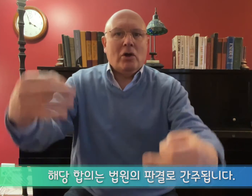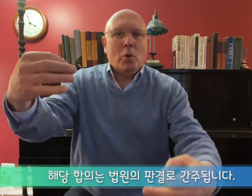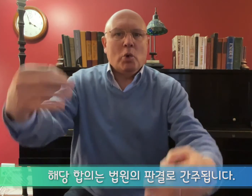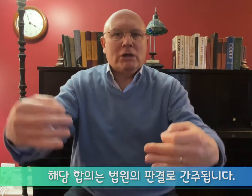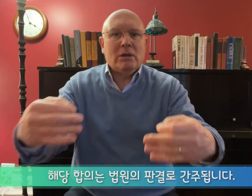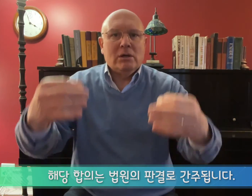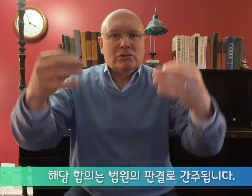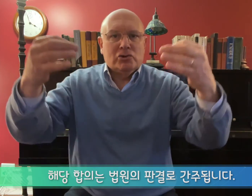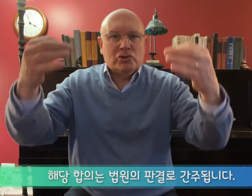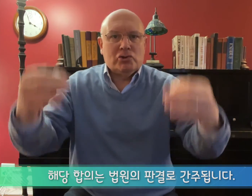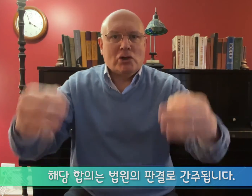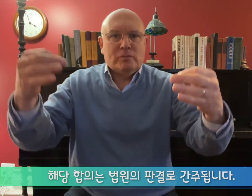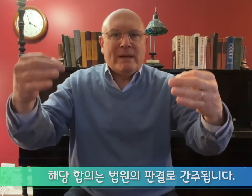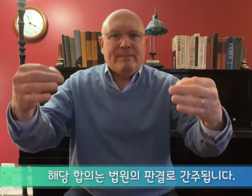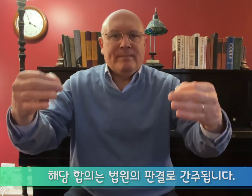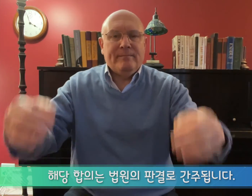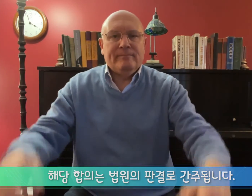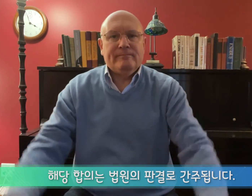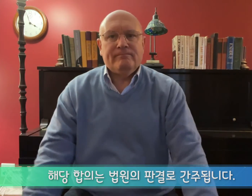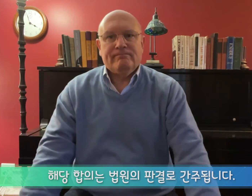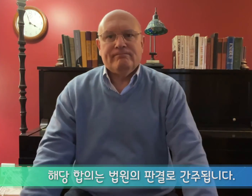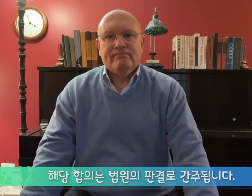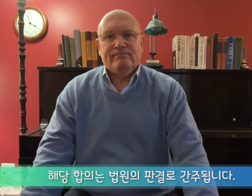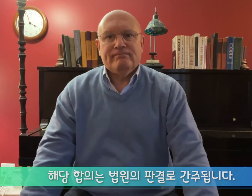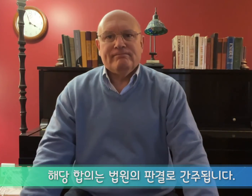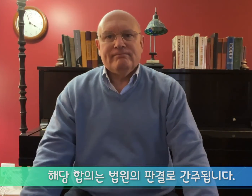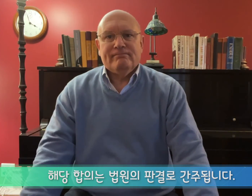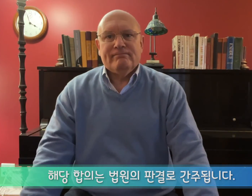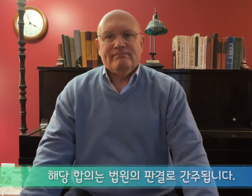is considered a court judgment.